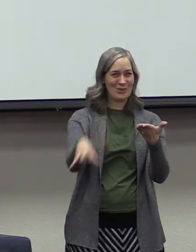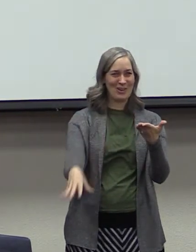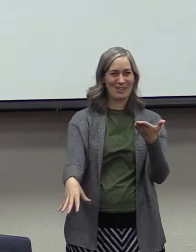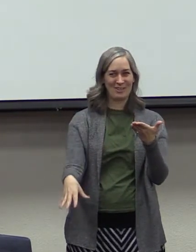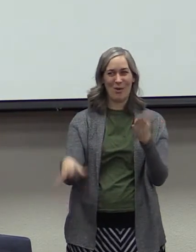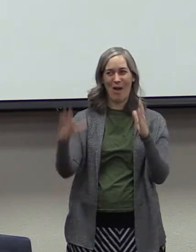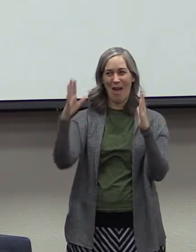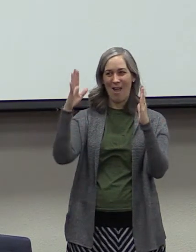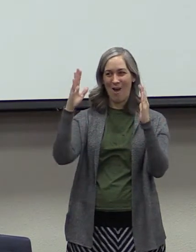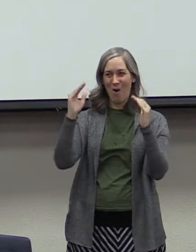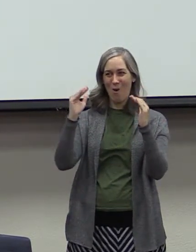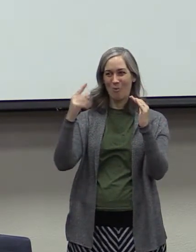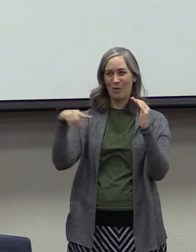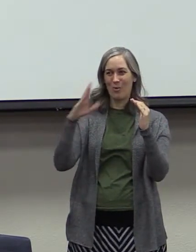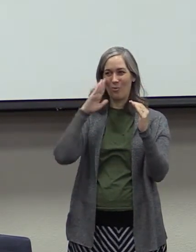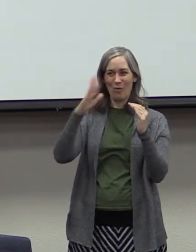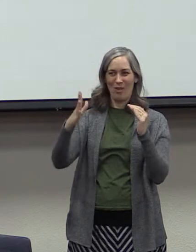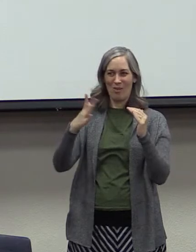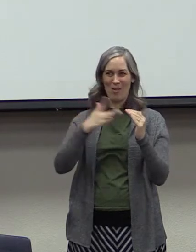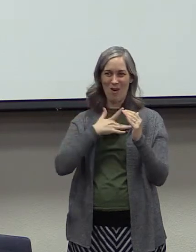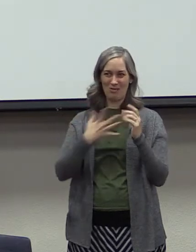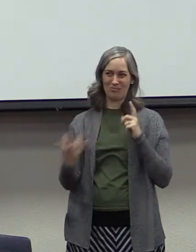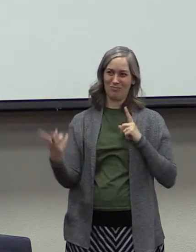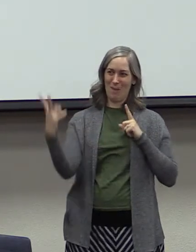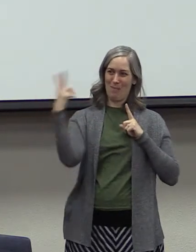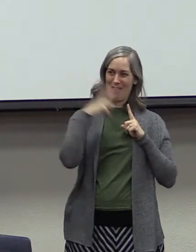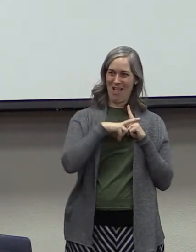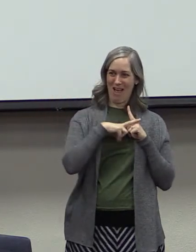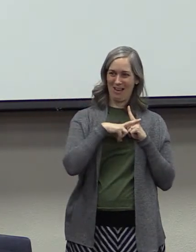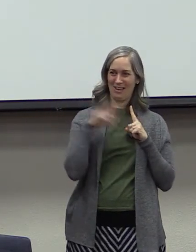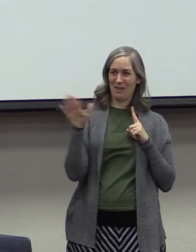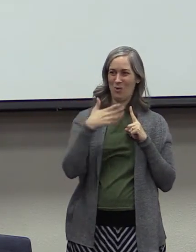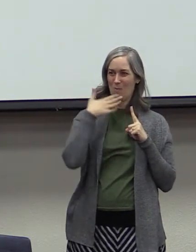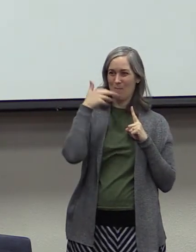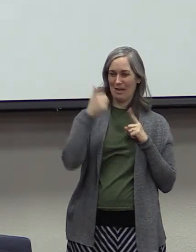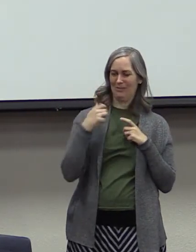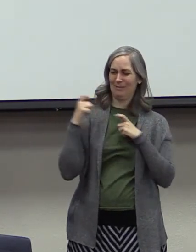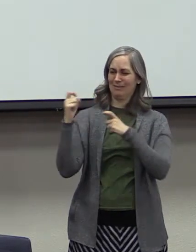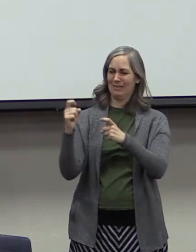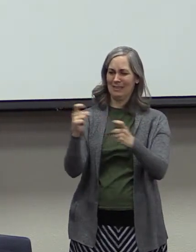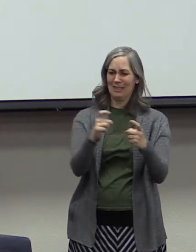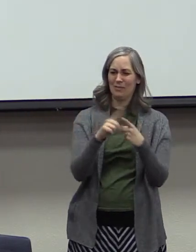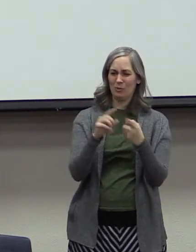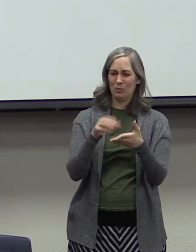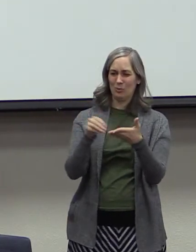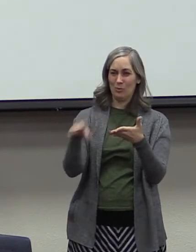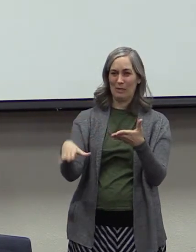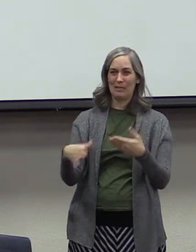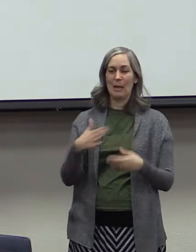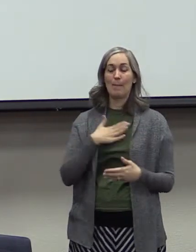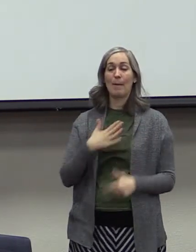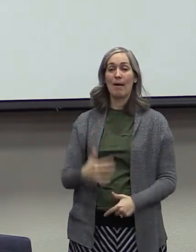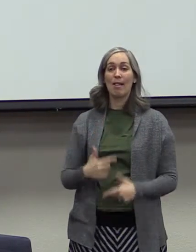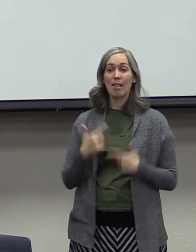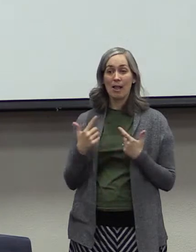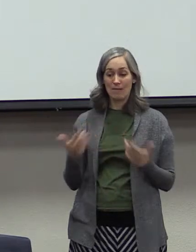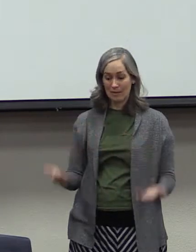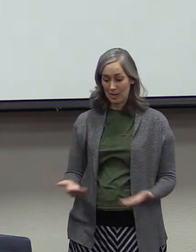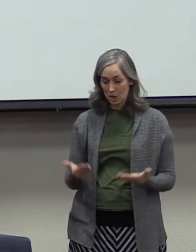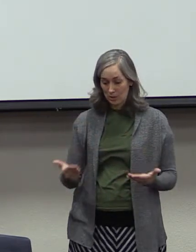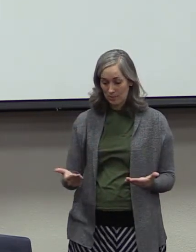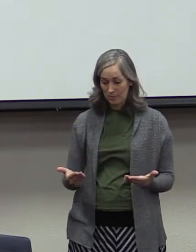this to heart and give your best to your students. My life here is preparing for